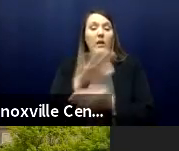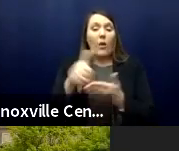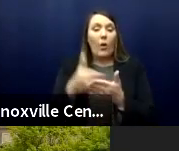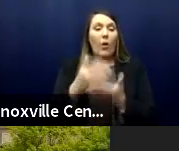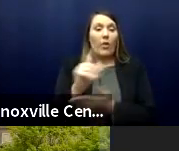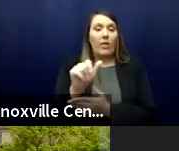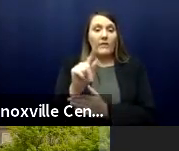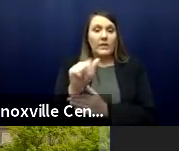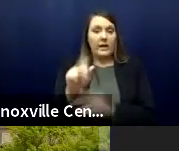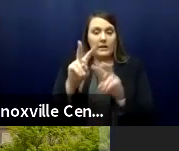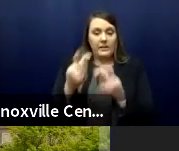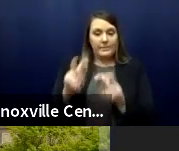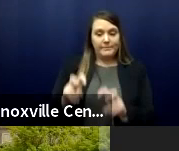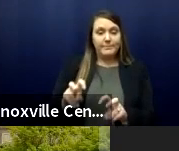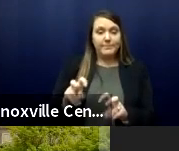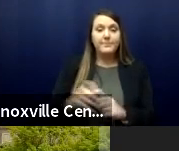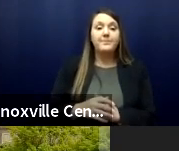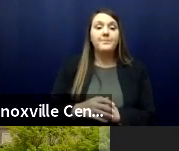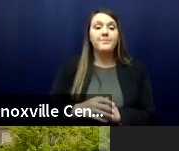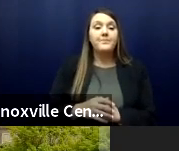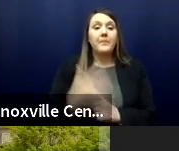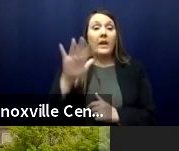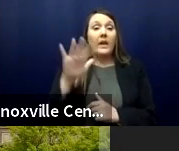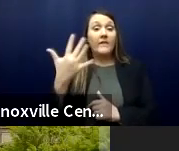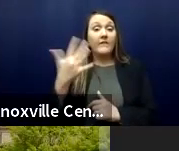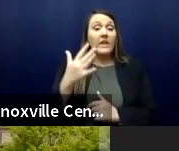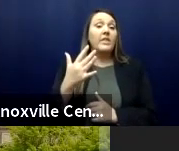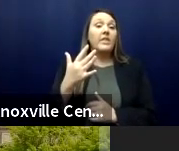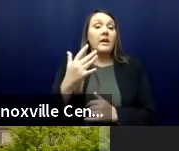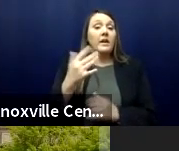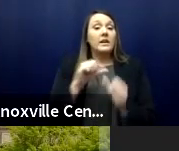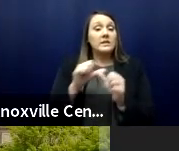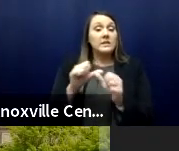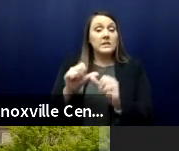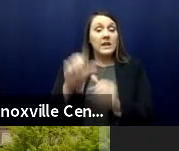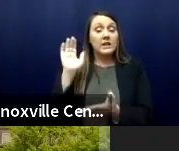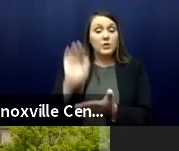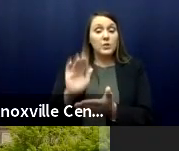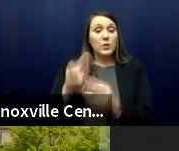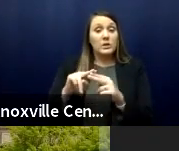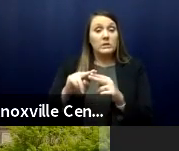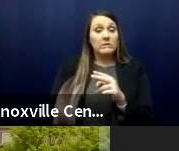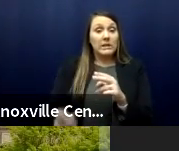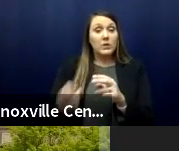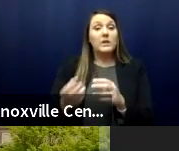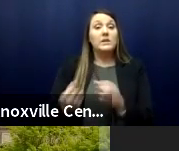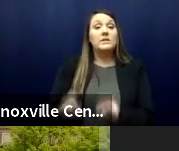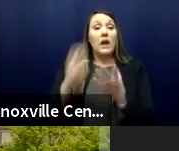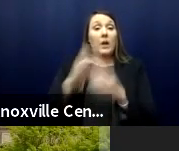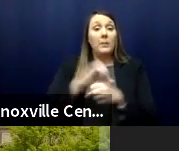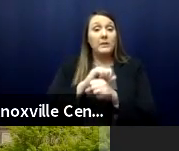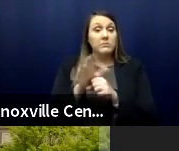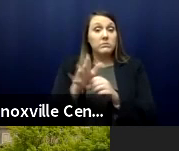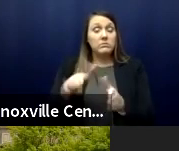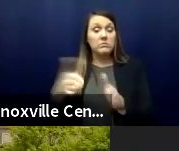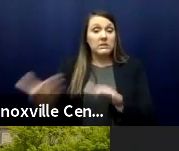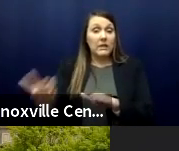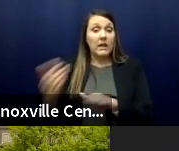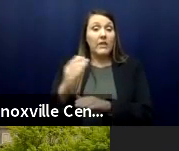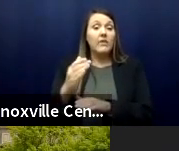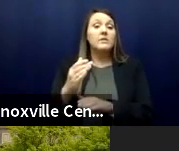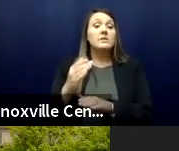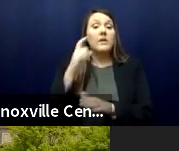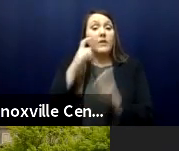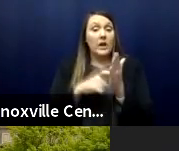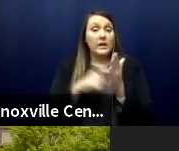consideration. In our fifth benchmark, sustained or decreased COVID-19 related death rate for identified